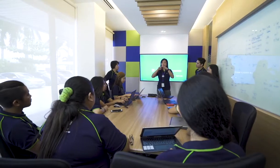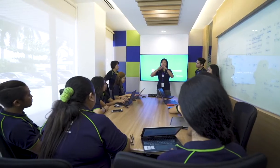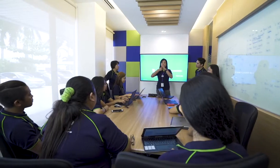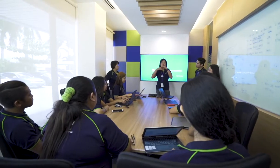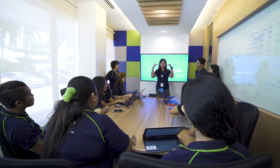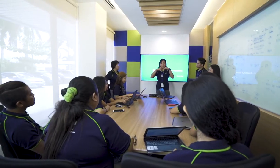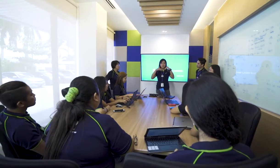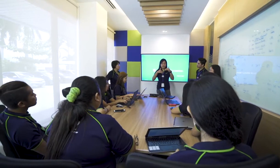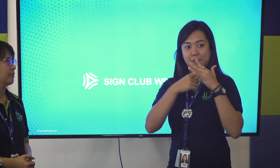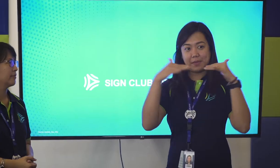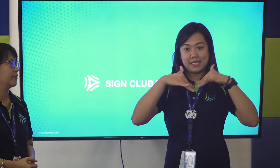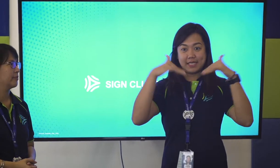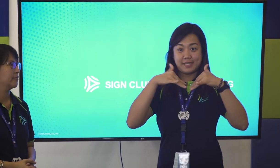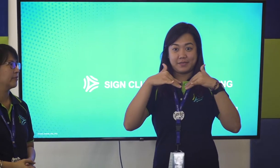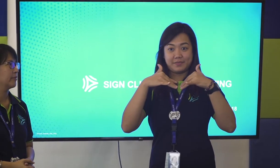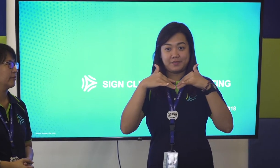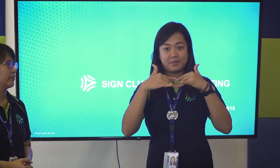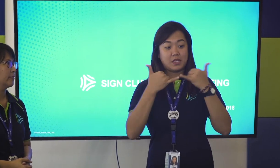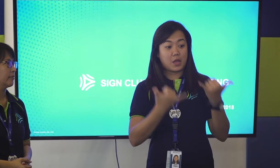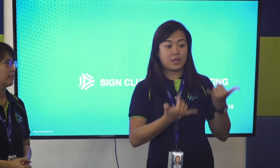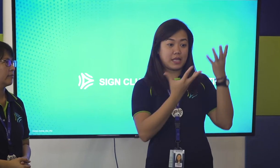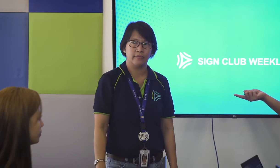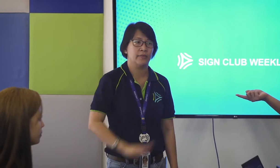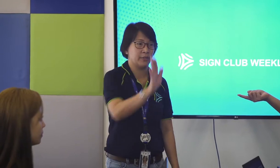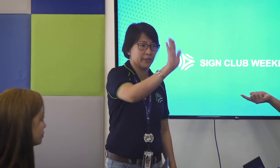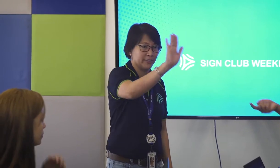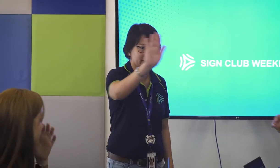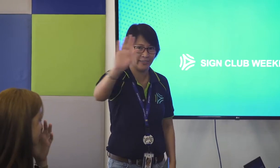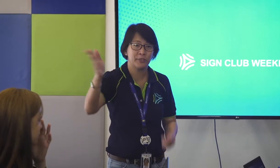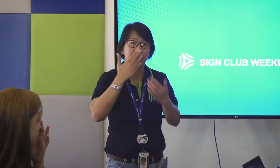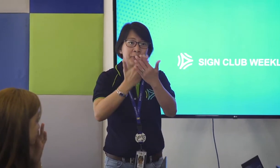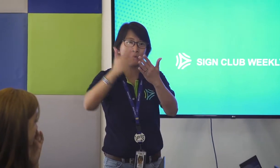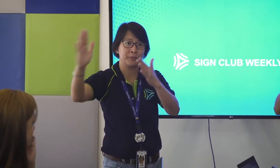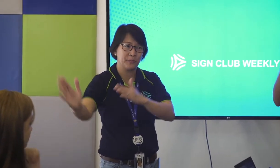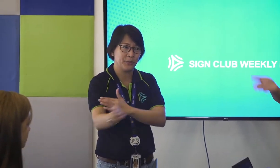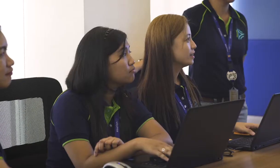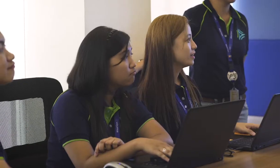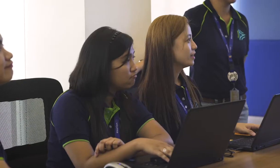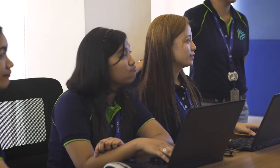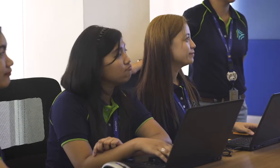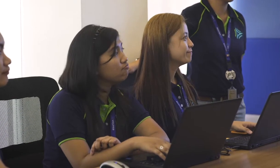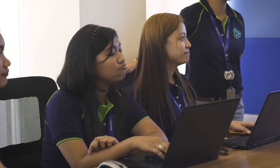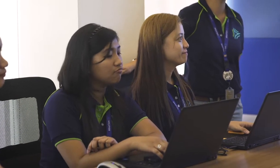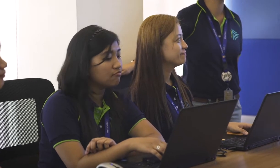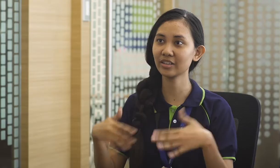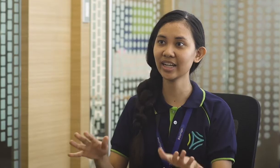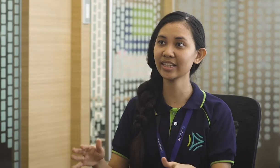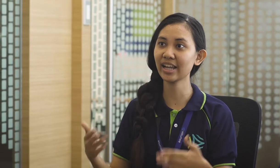sign language. We have two deaf employees, Soyla and Lynn, who developed the training program. And since January this